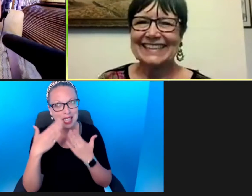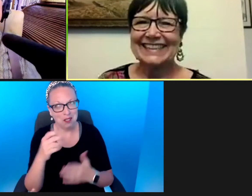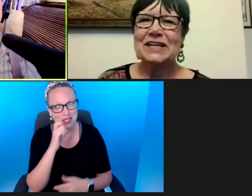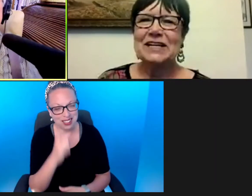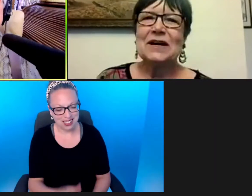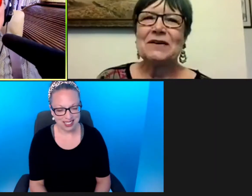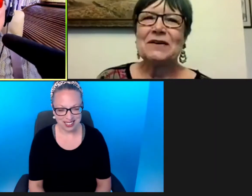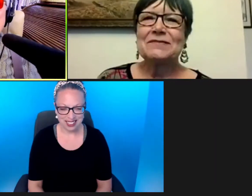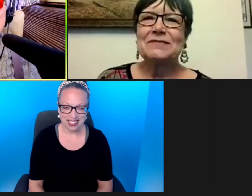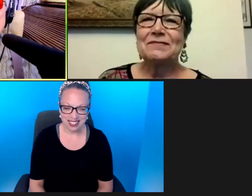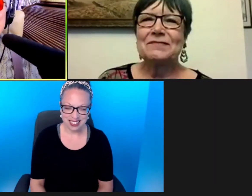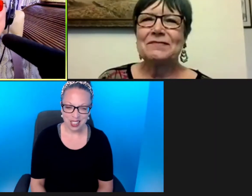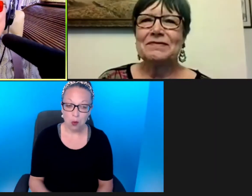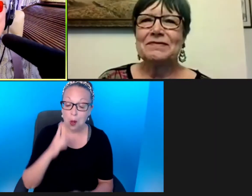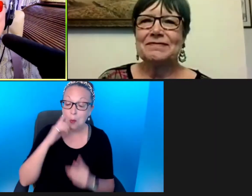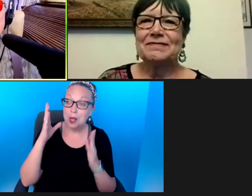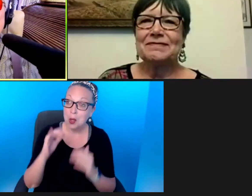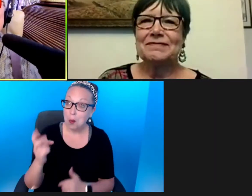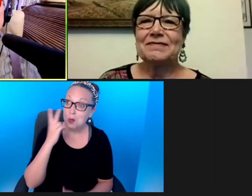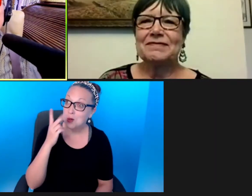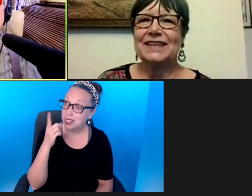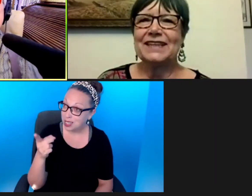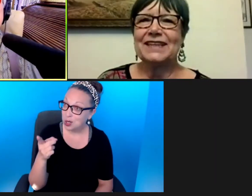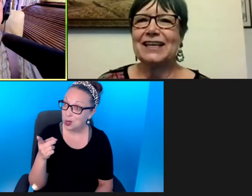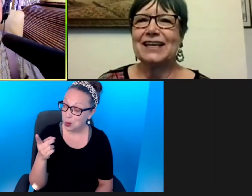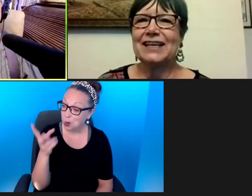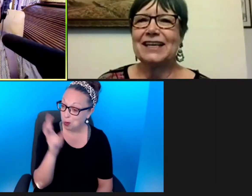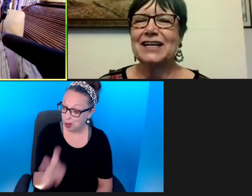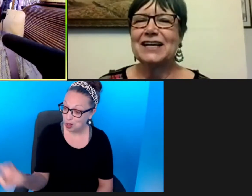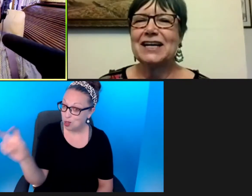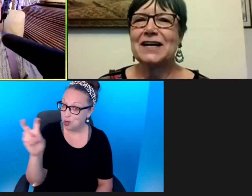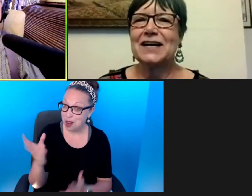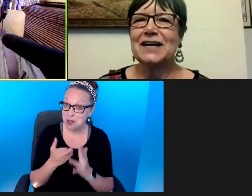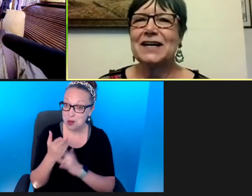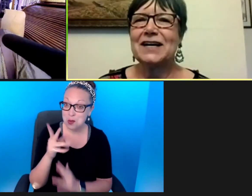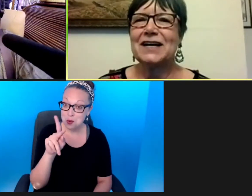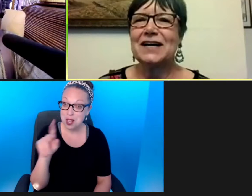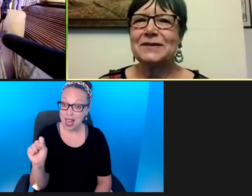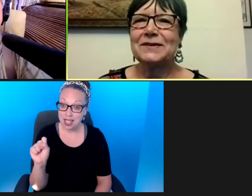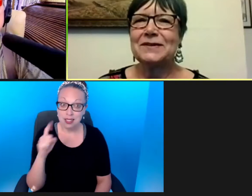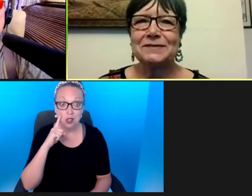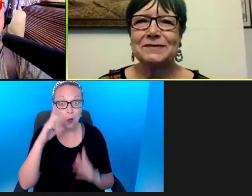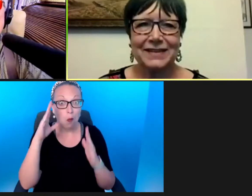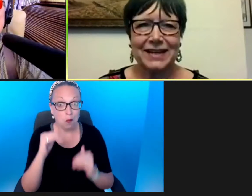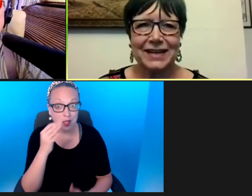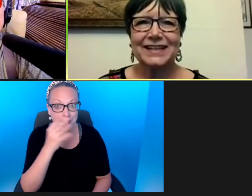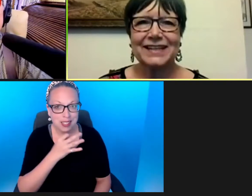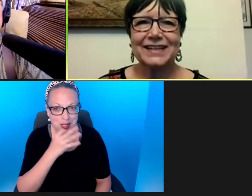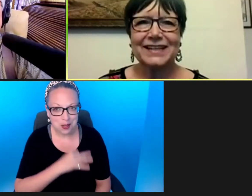Well, we hope to see you when we travel through Kansas, hopefully. Oh,